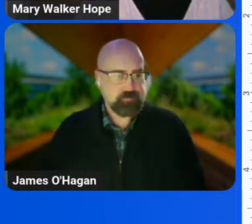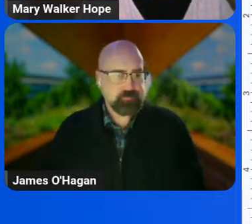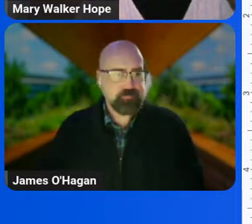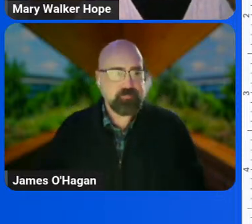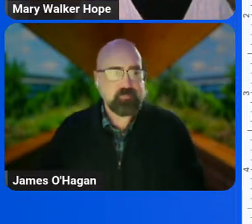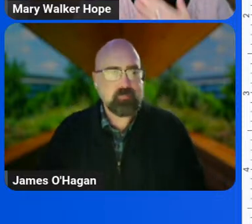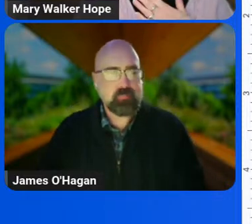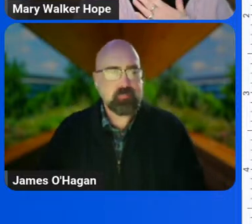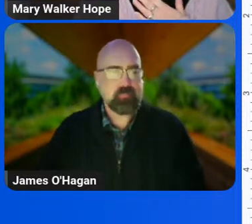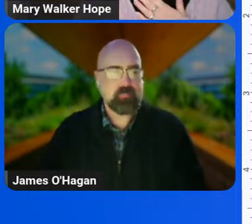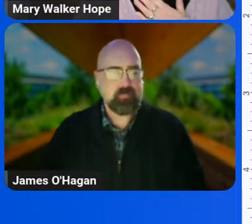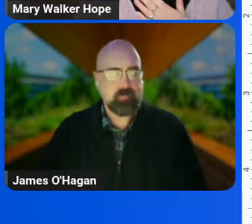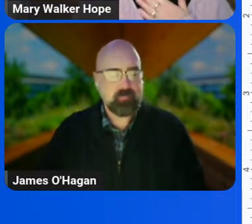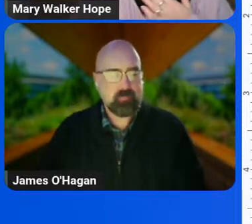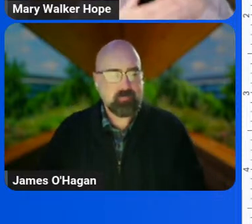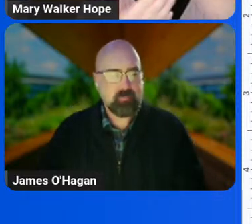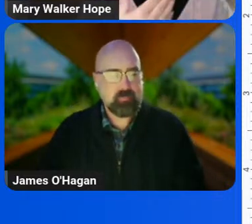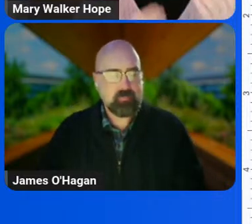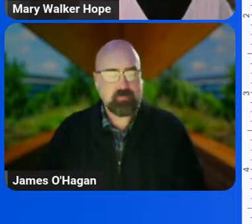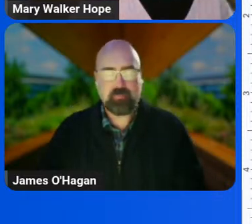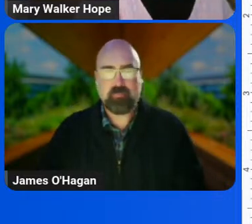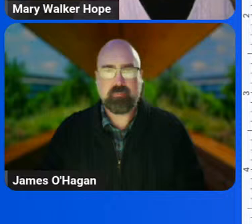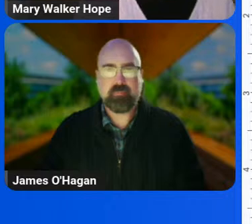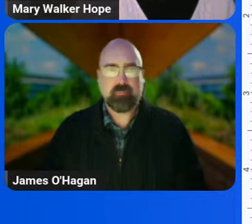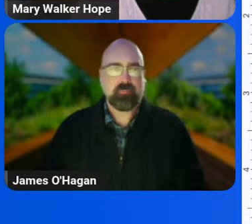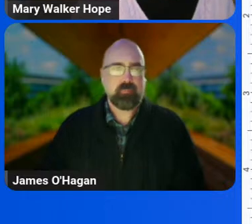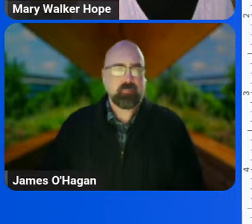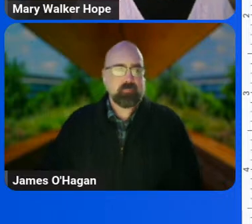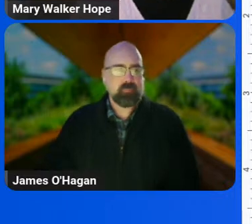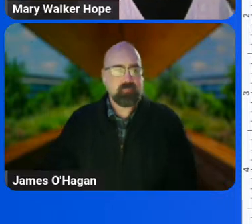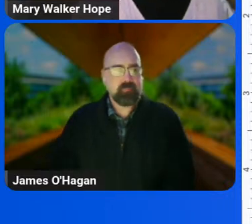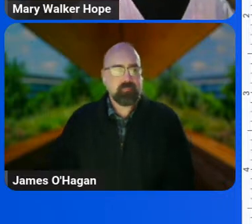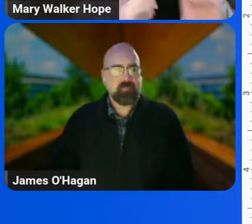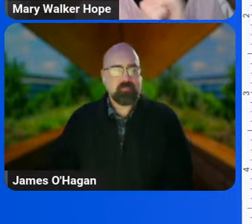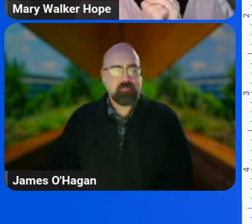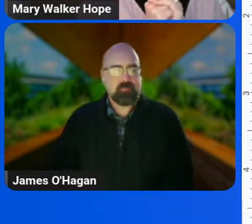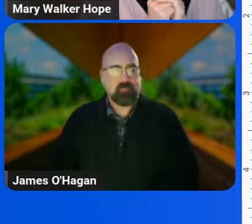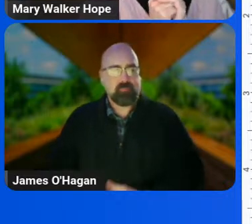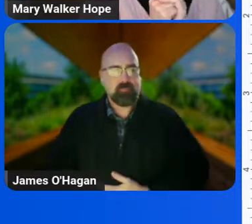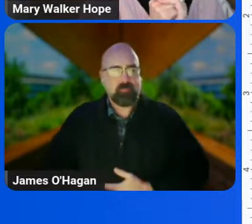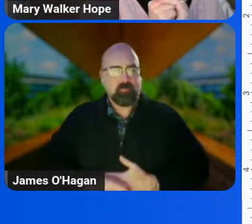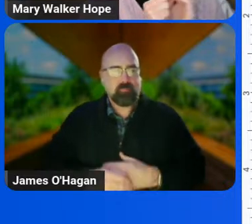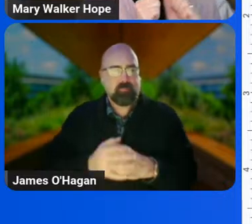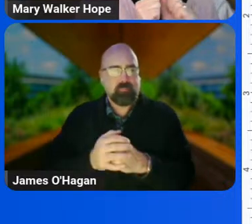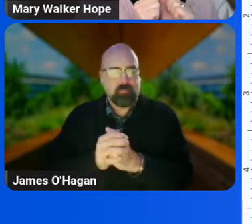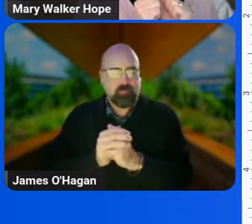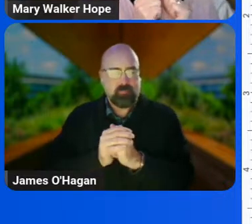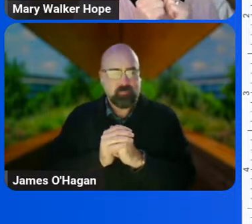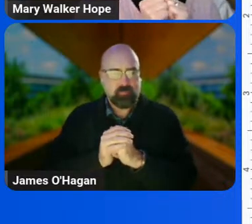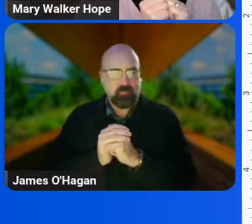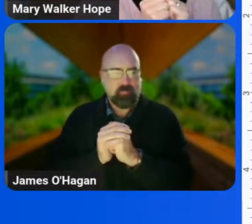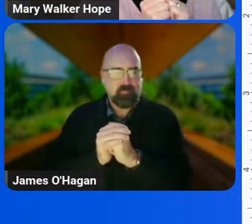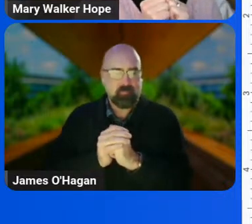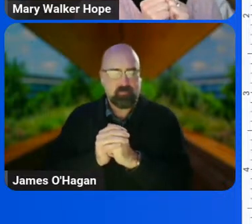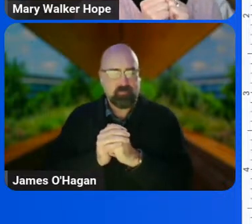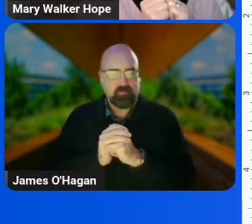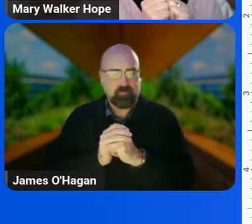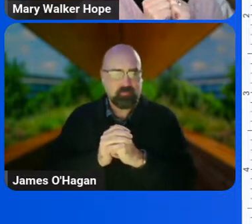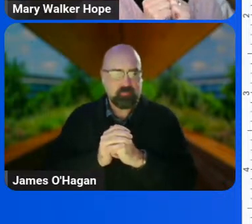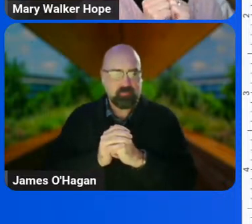So you're my mirror. Okay. So you'll just be my mirror. And I think we can do it. I'll just make sure that my hands and that stay at close to where we're